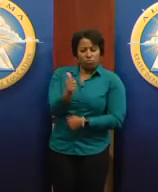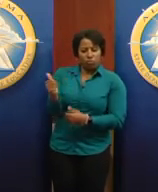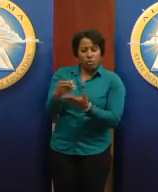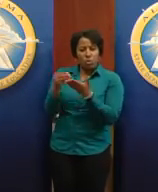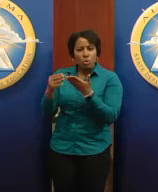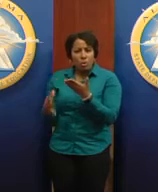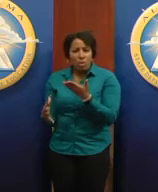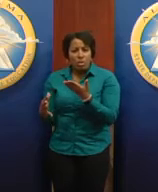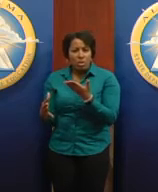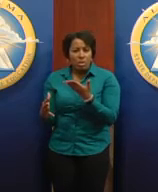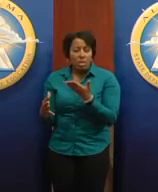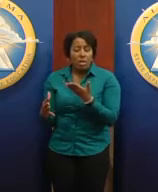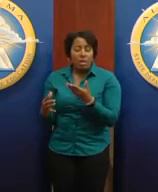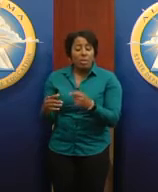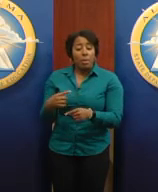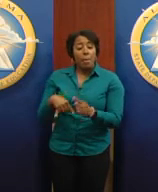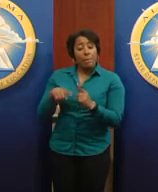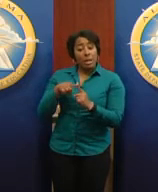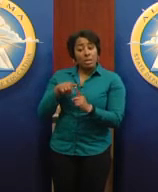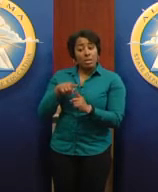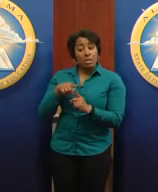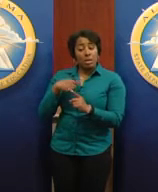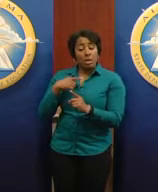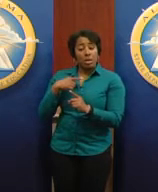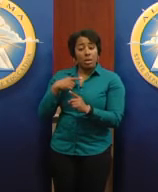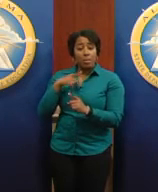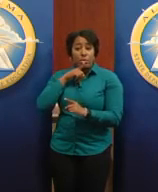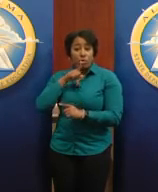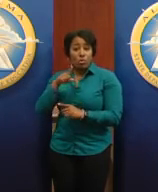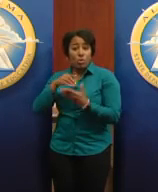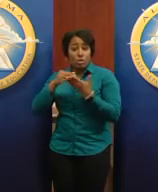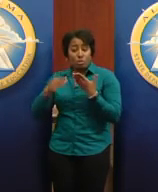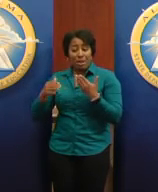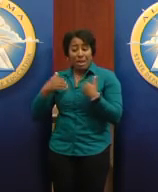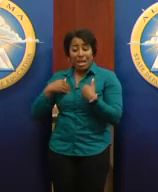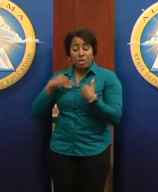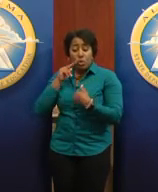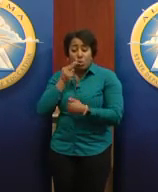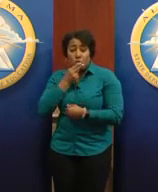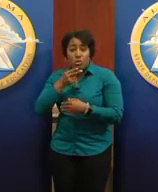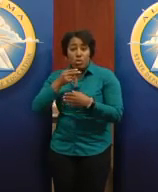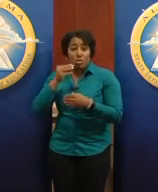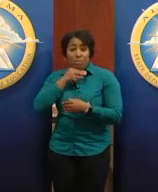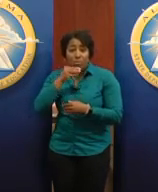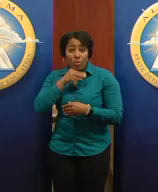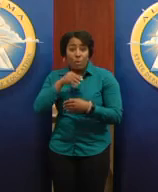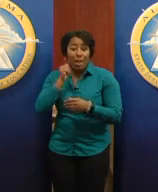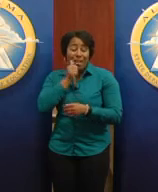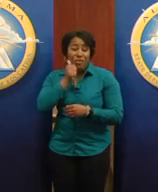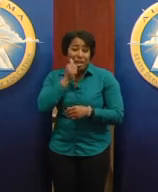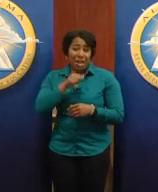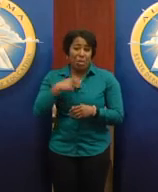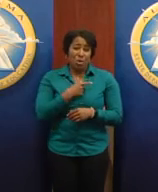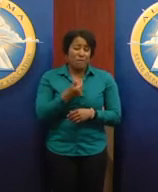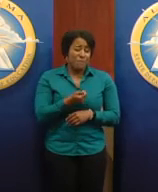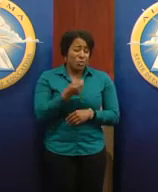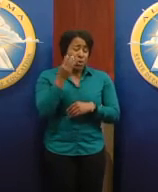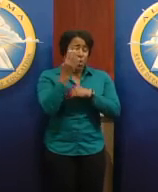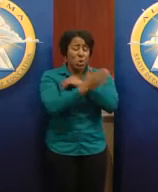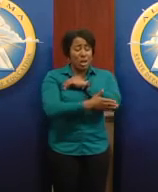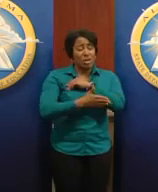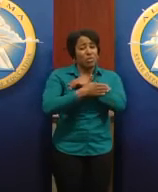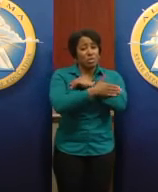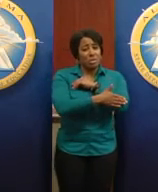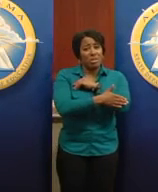and responsible for making sure those children have nutritious meals every day. We're one of very few countries, even